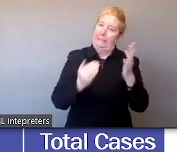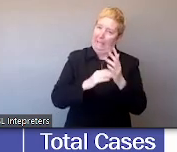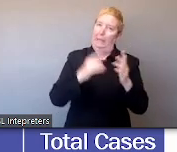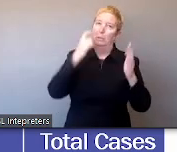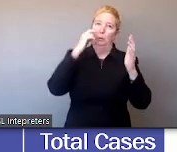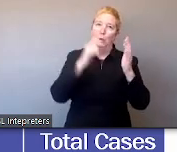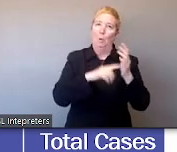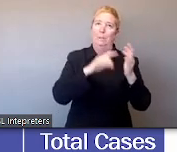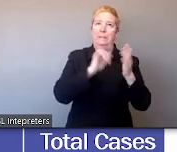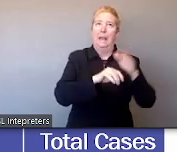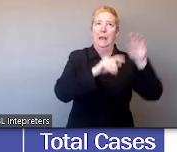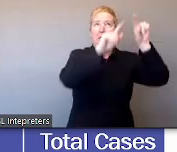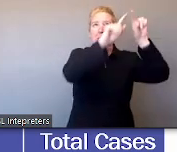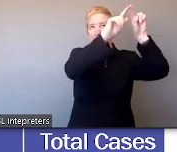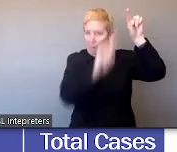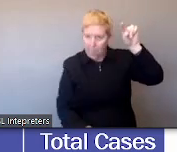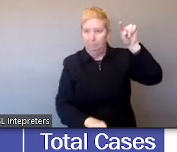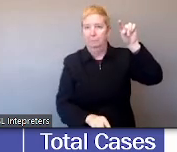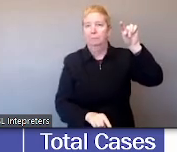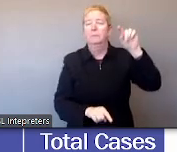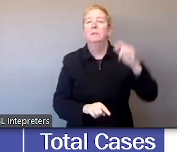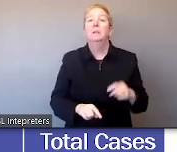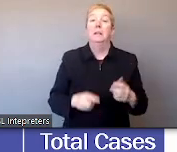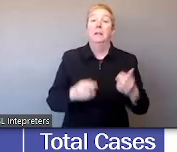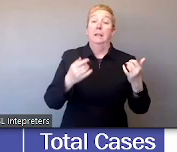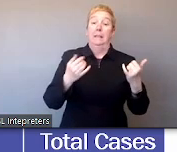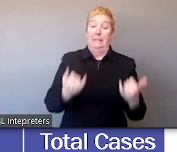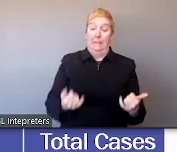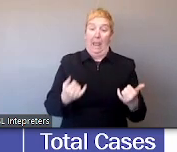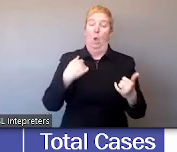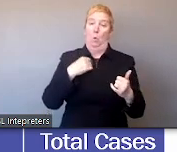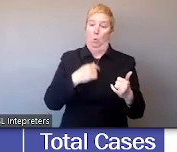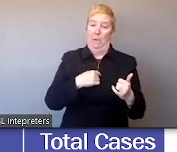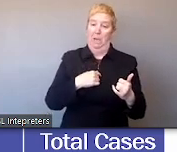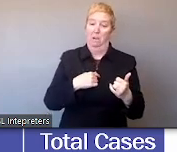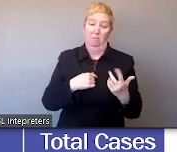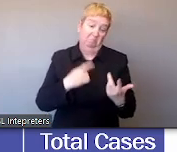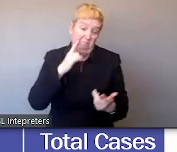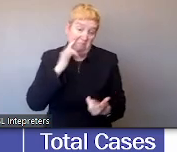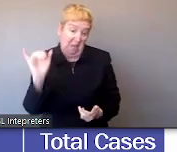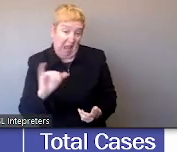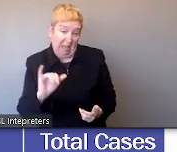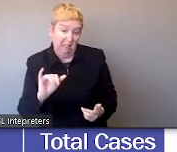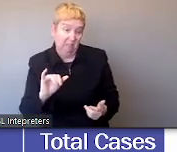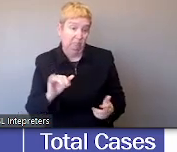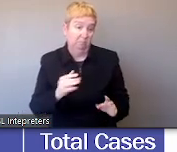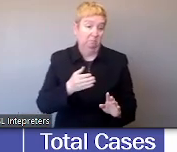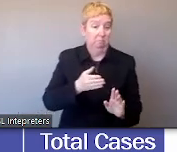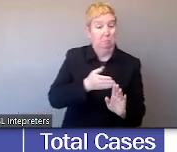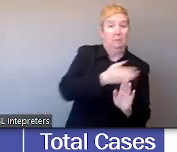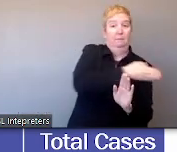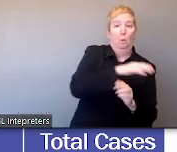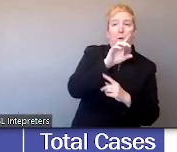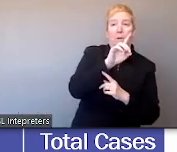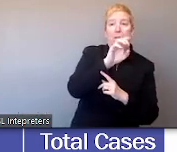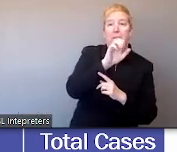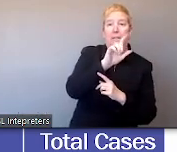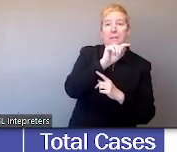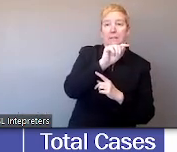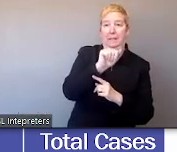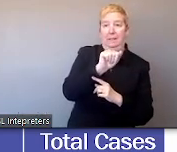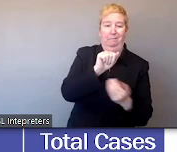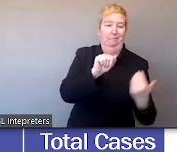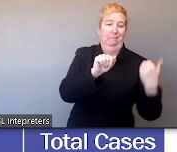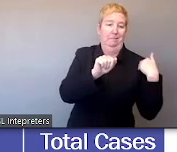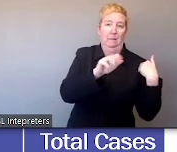very happy to find out that we're now at a level we were before we entered the Delta wave in August, or